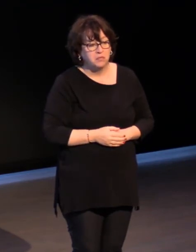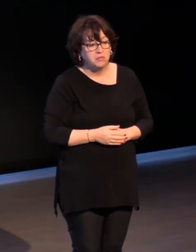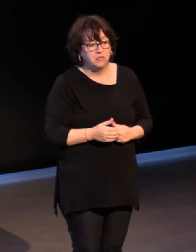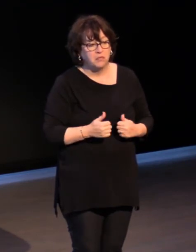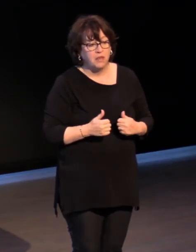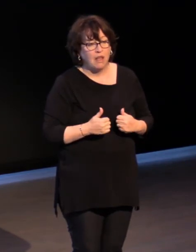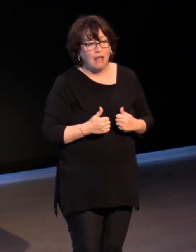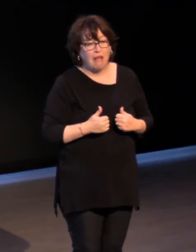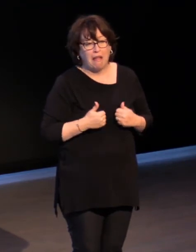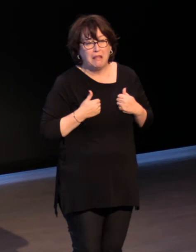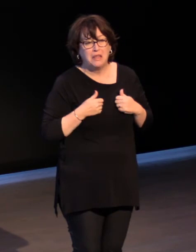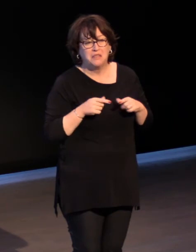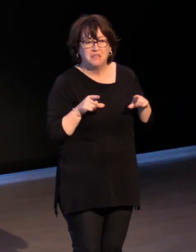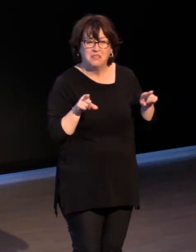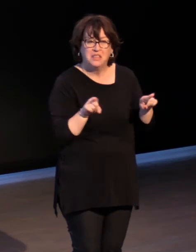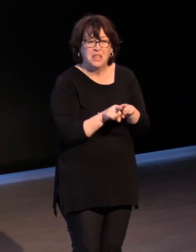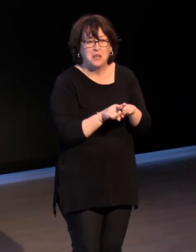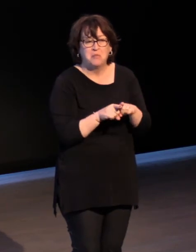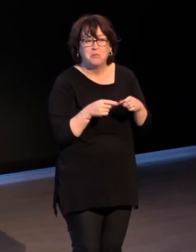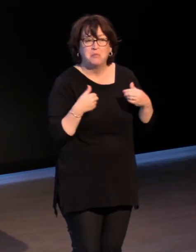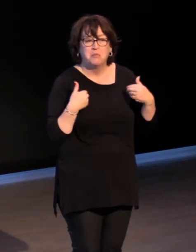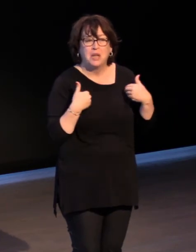hiding in the bush,